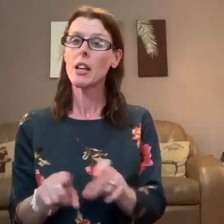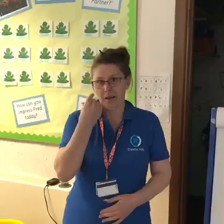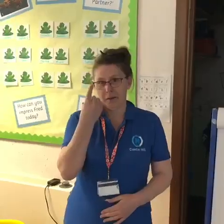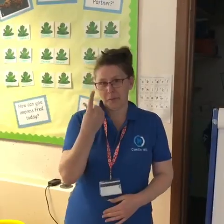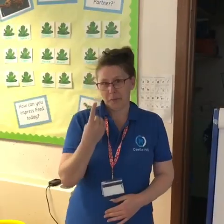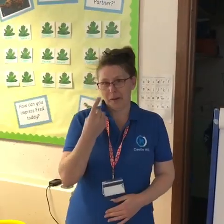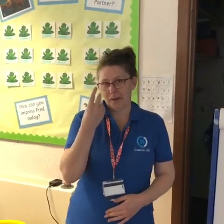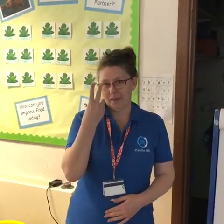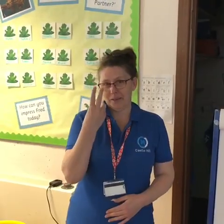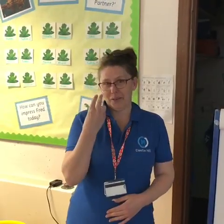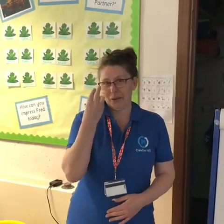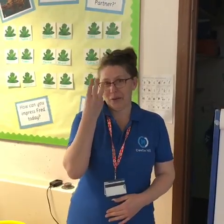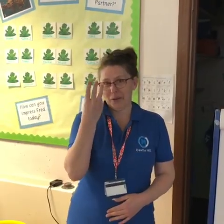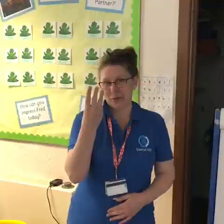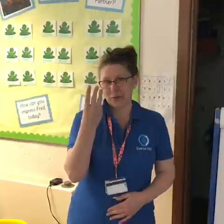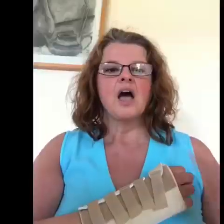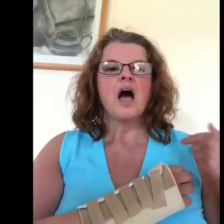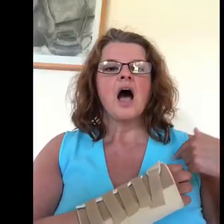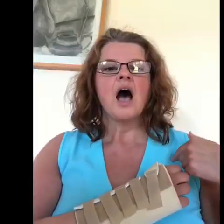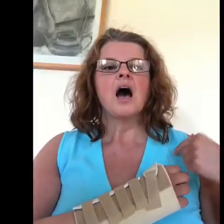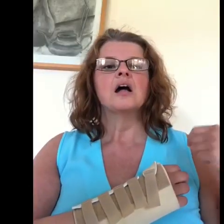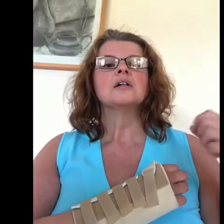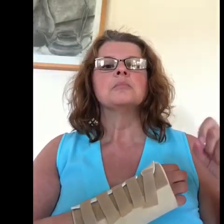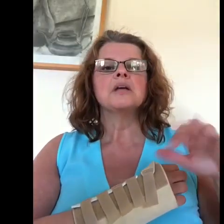like 1, 2, 3, I'll be